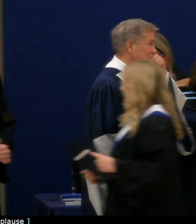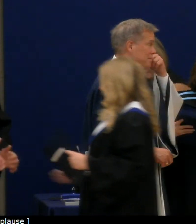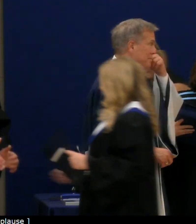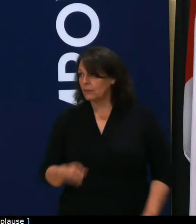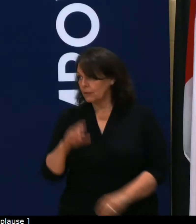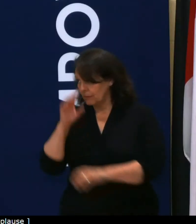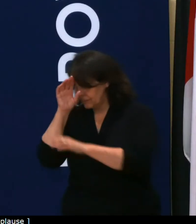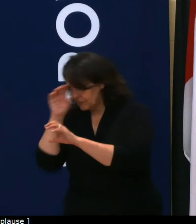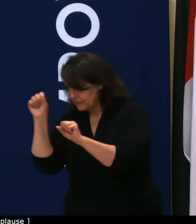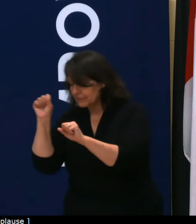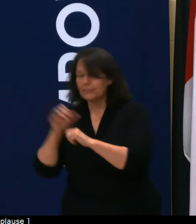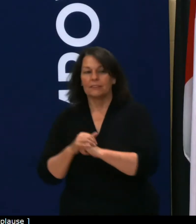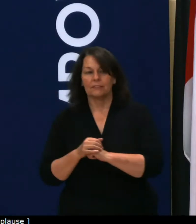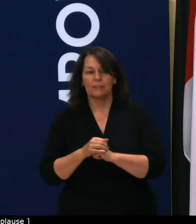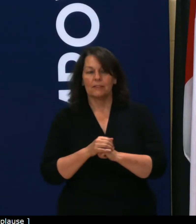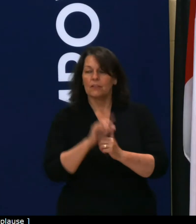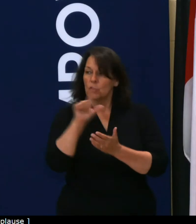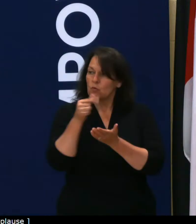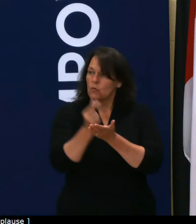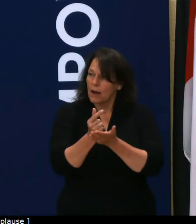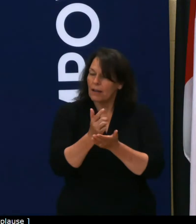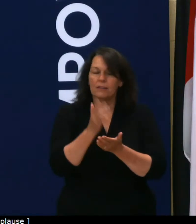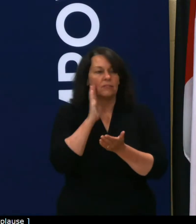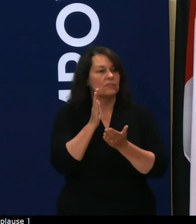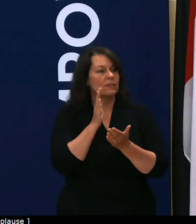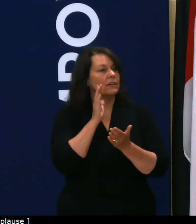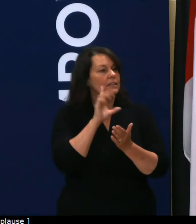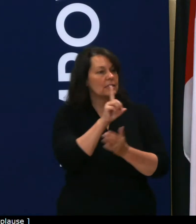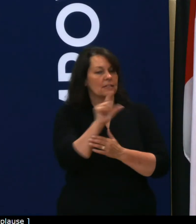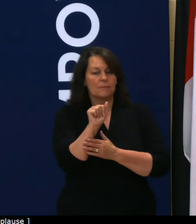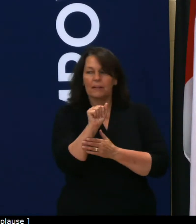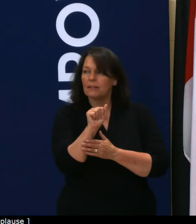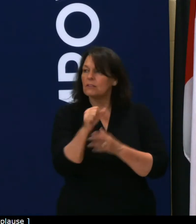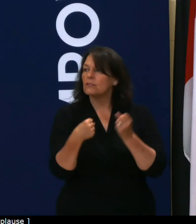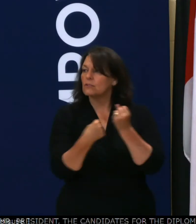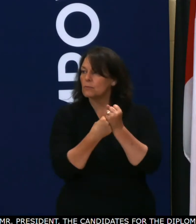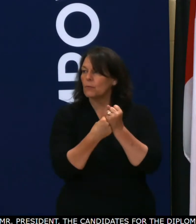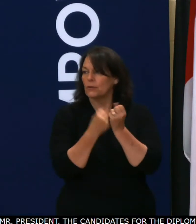Mr. President, the graduates in Disability Supports and Services.